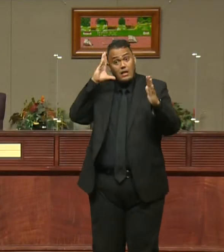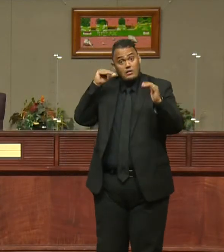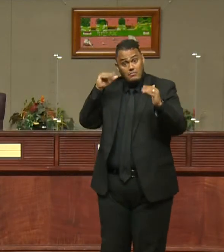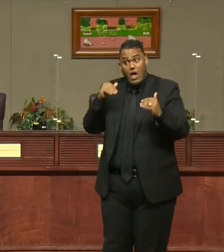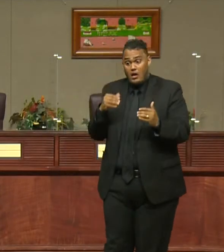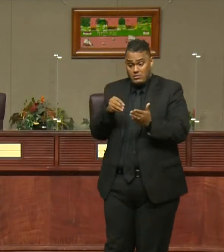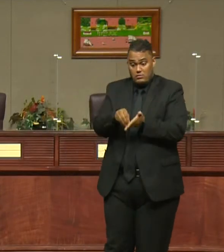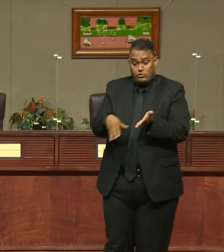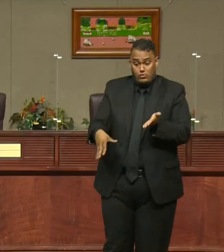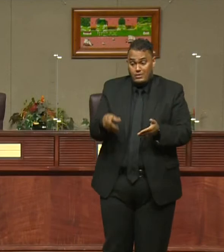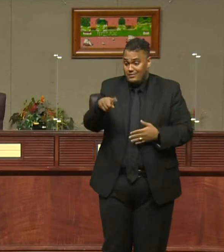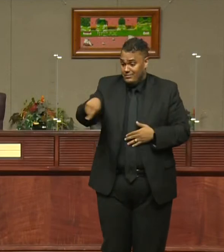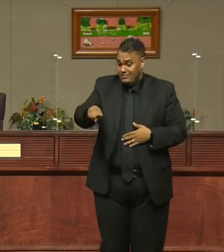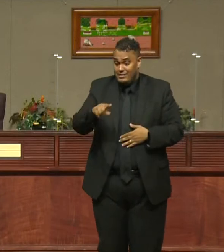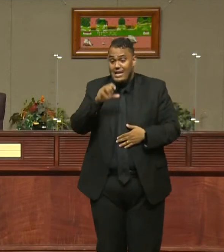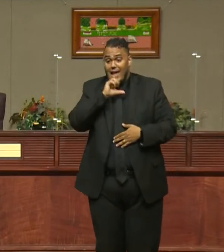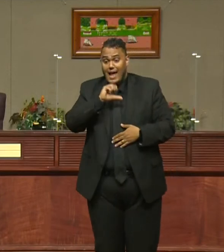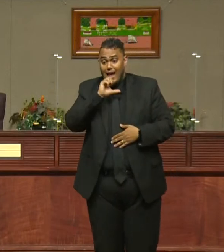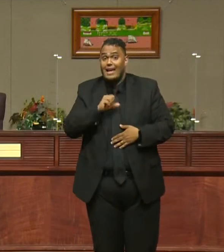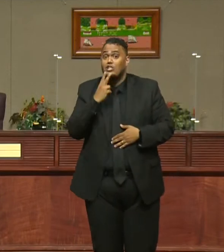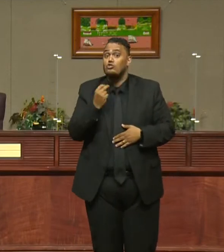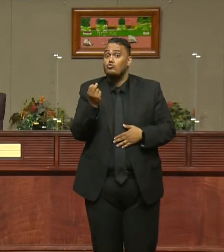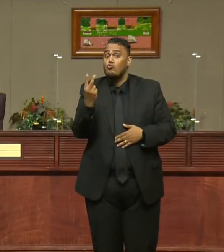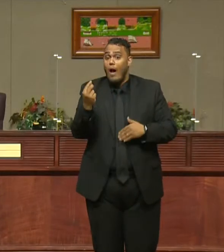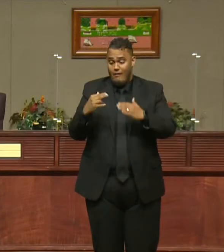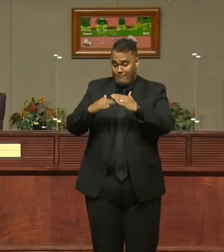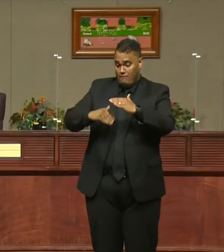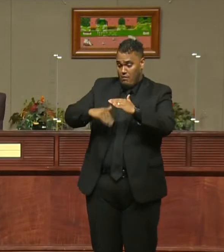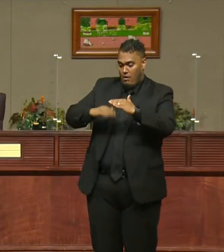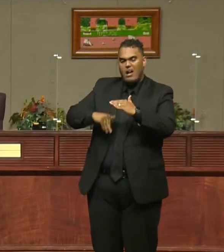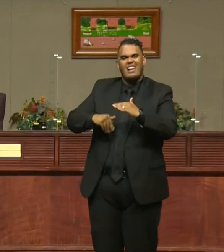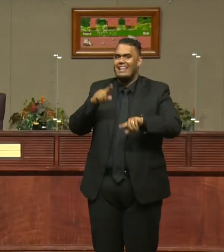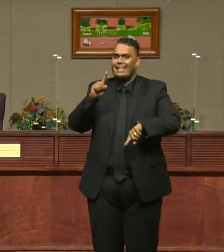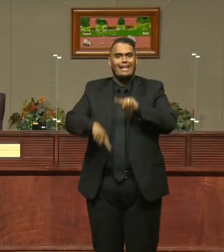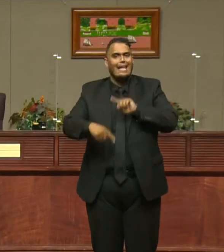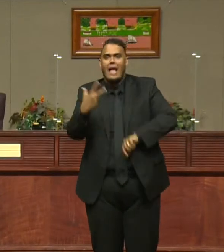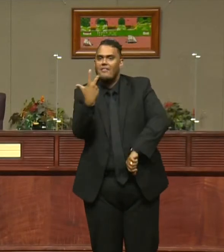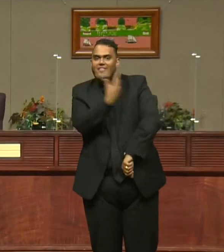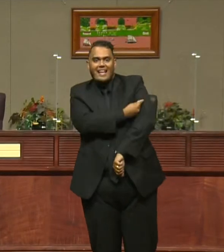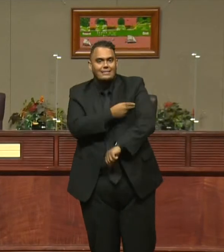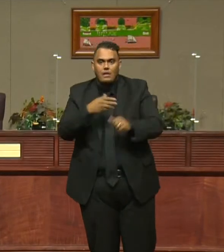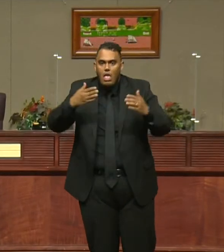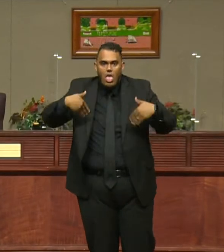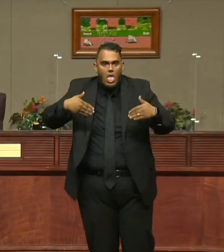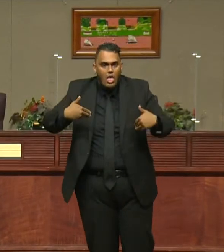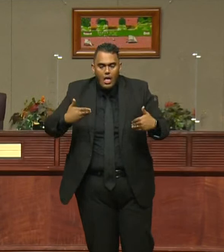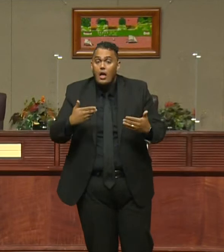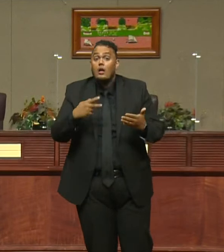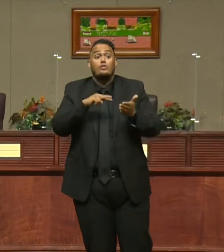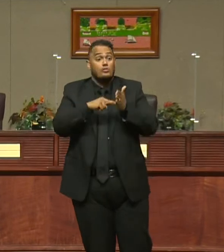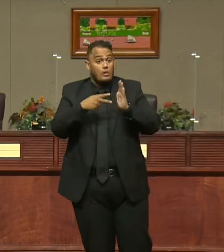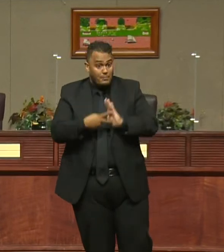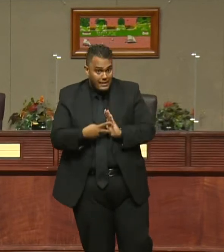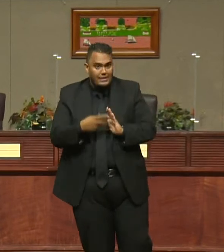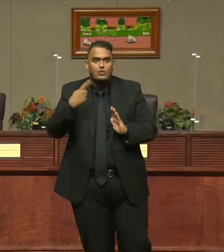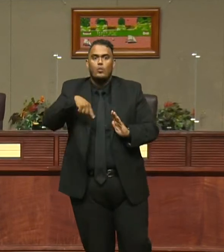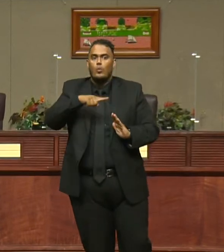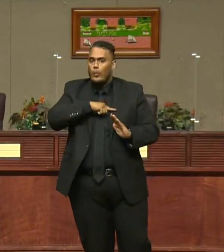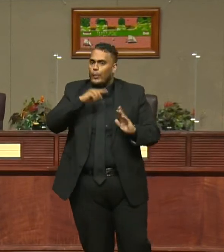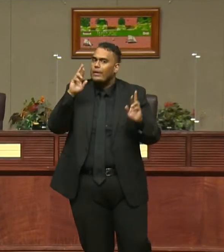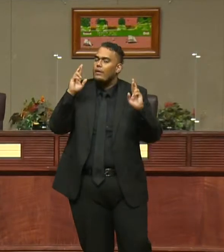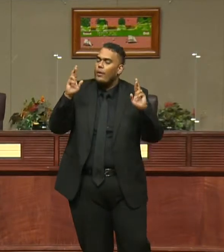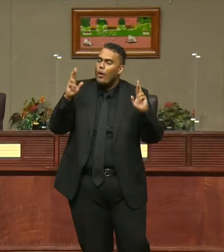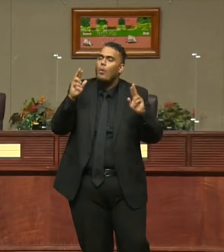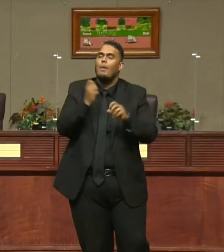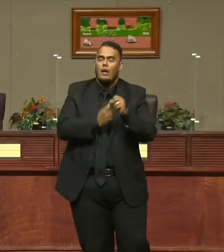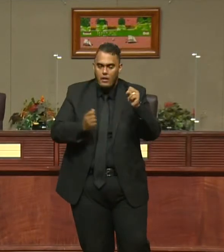than 12 are not eligible for the vaccine yet. So for the next year, and in hopes that the vaccines get approved for younger